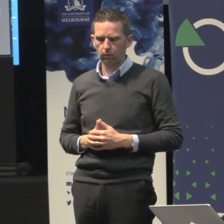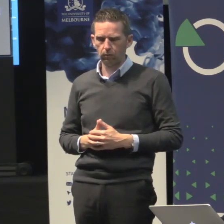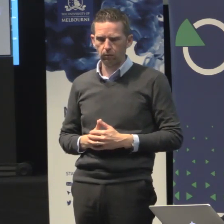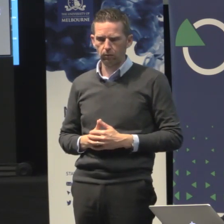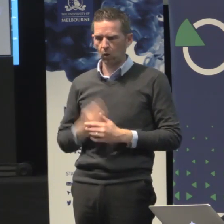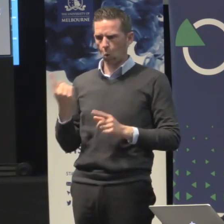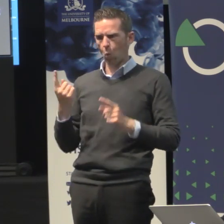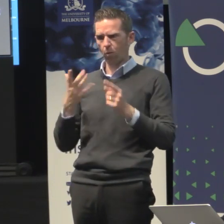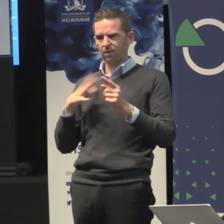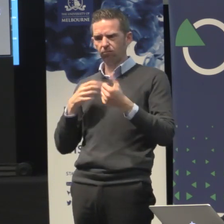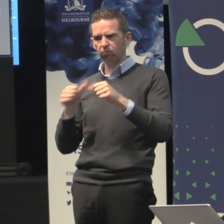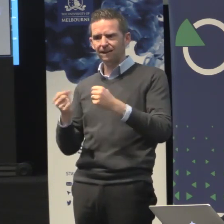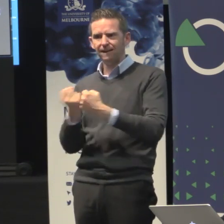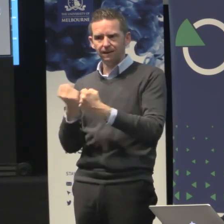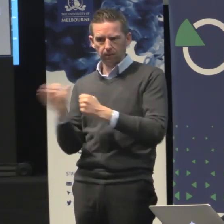use assistance.